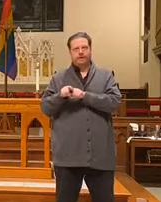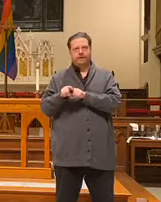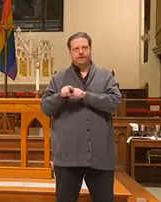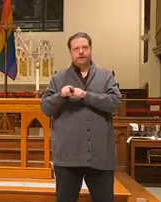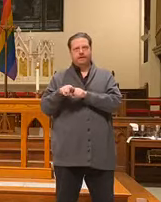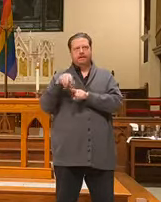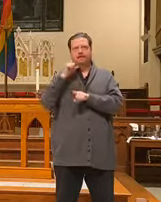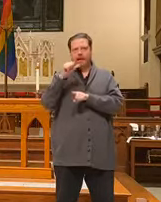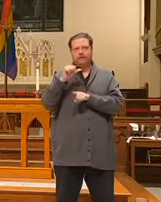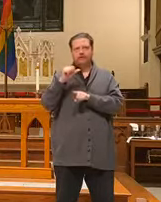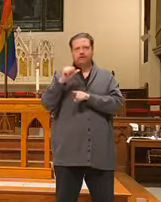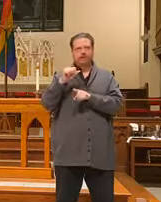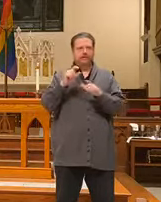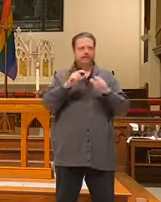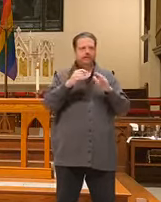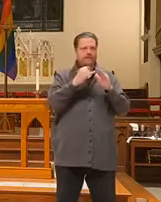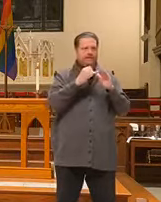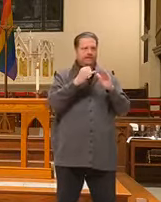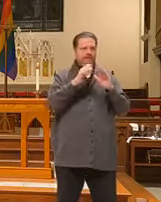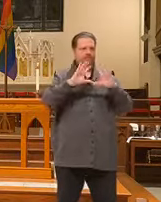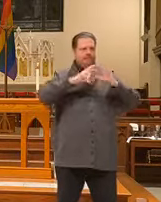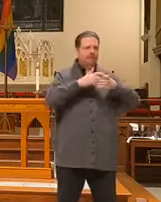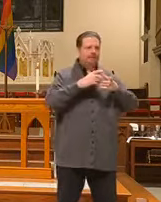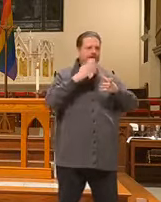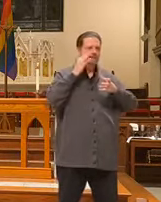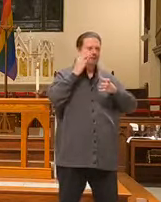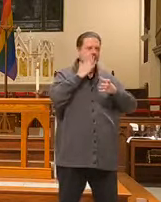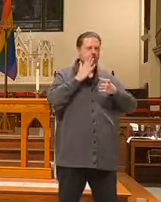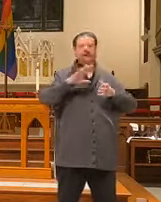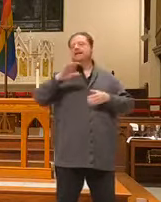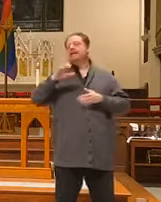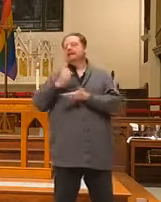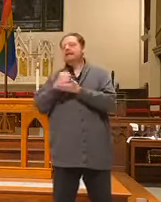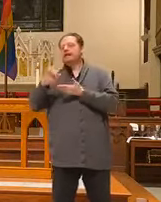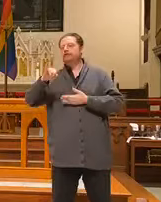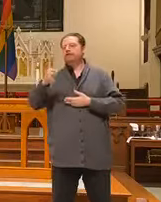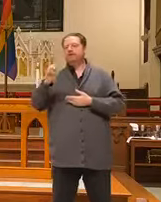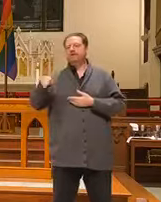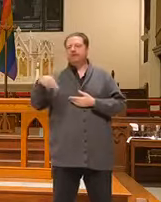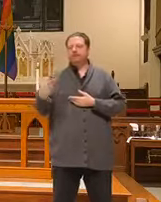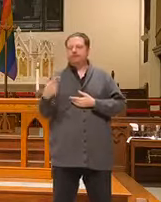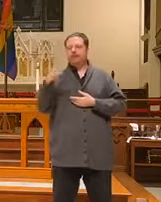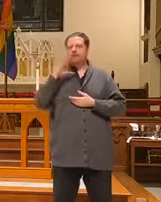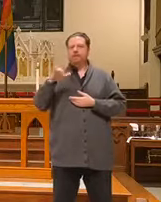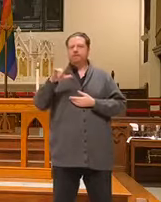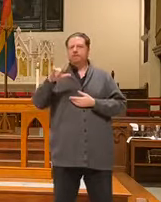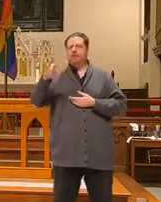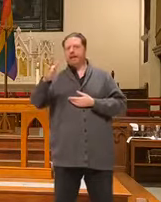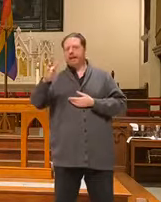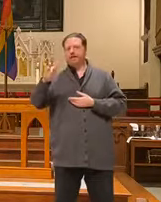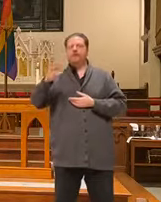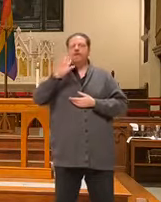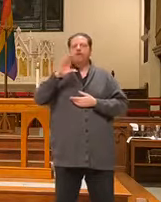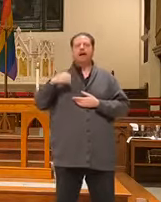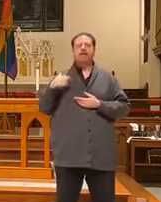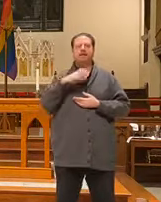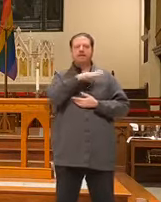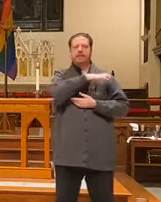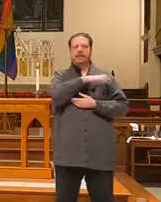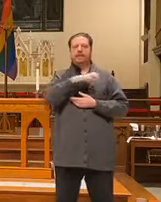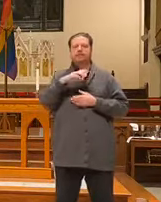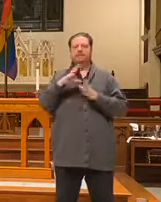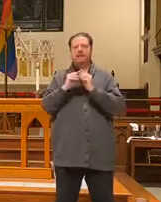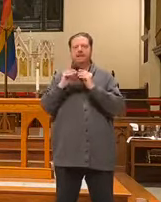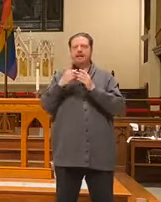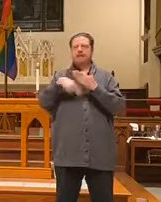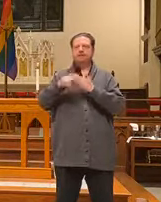solo out St. Patrick, we have St. Joseph's coming up on March 28th, and there's going to be a St. Joseph's Day committee meeting next